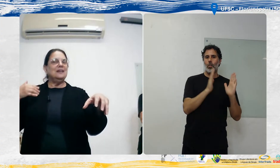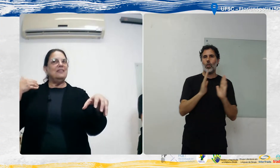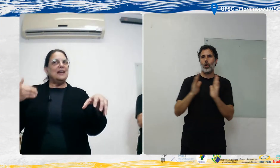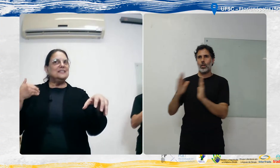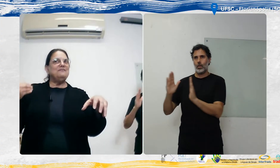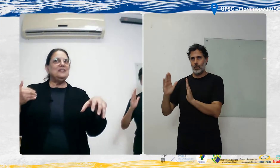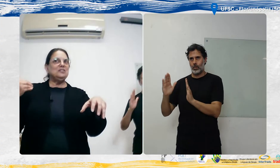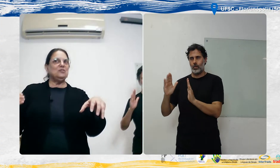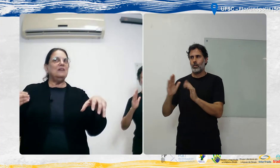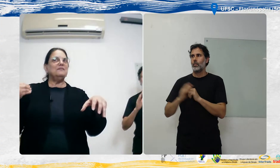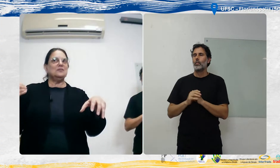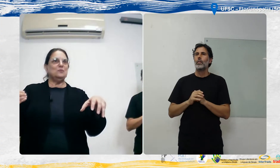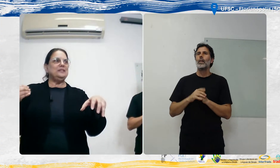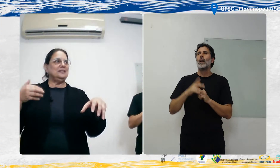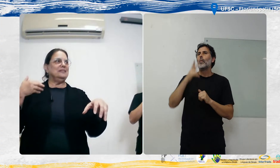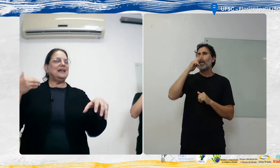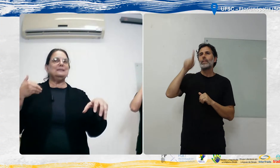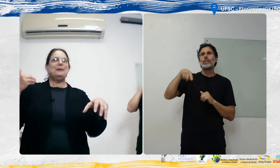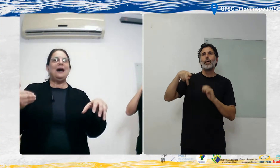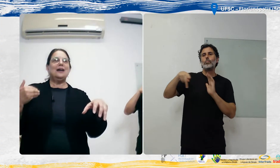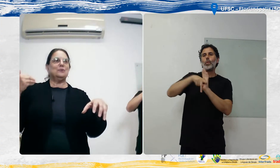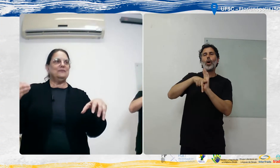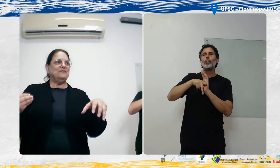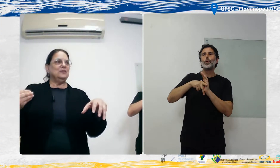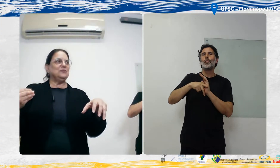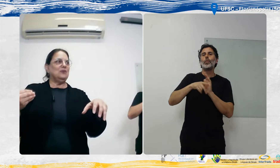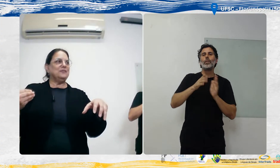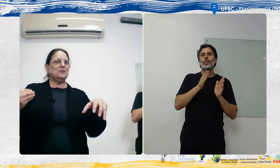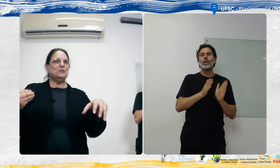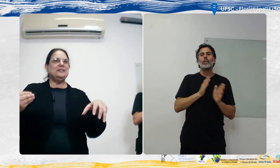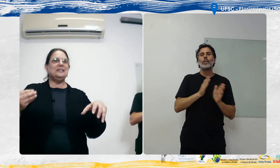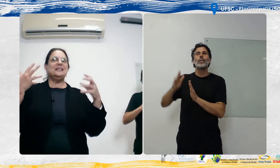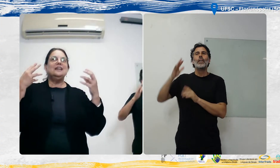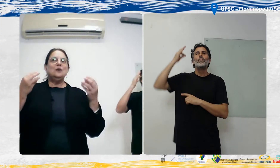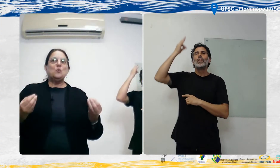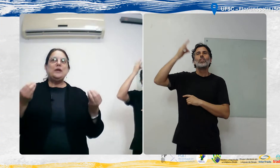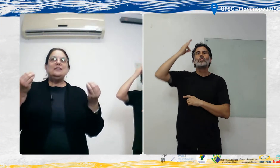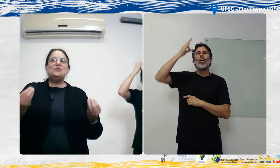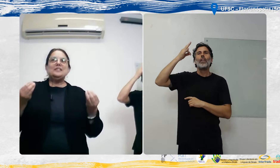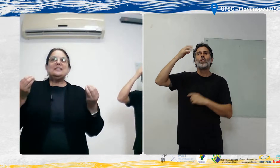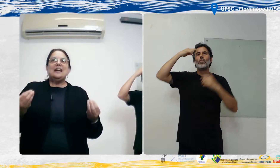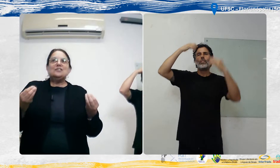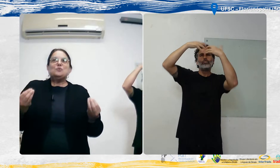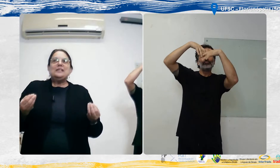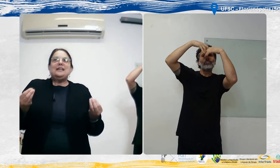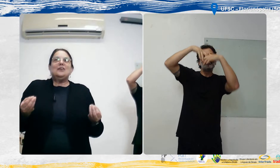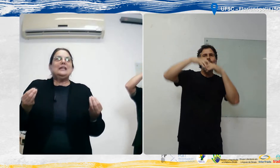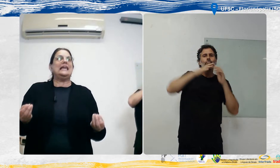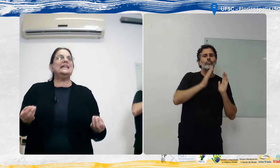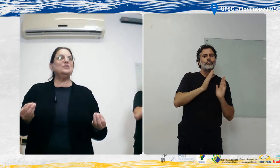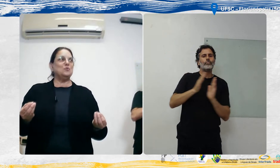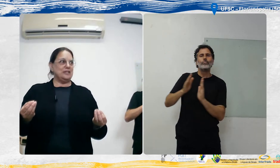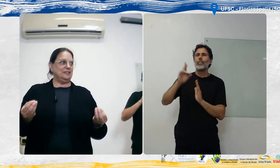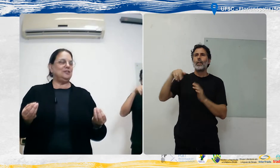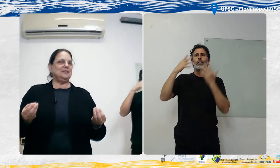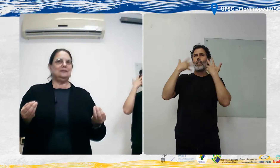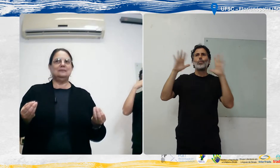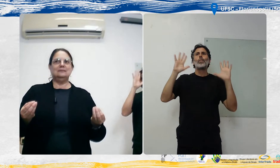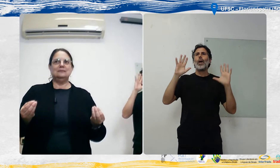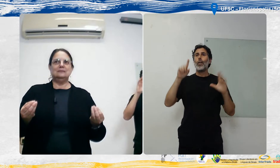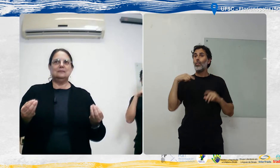reasons. That's philosophical reasoning. That's a pattern of philosophical reasoning. We do this naturally in our